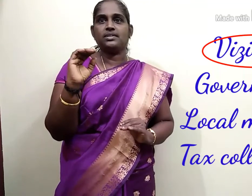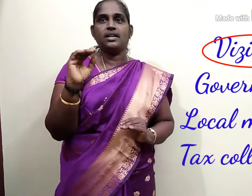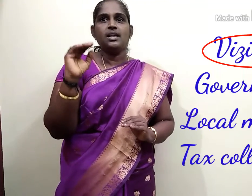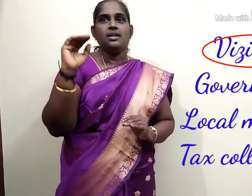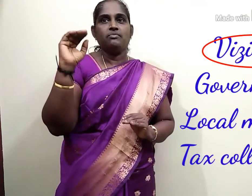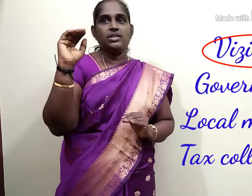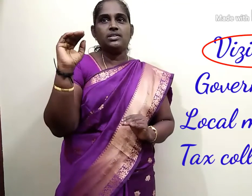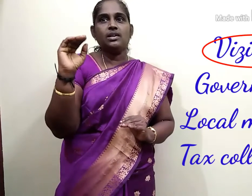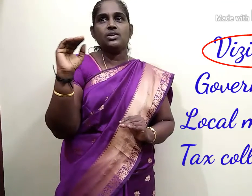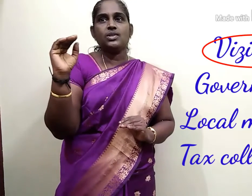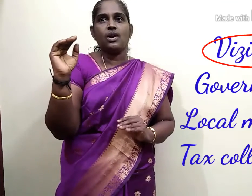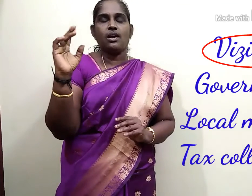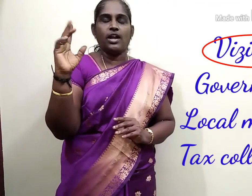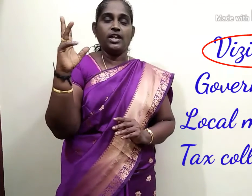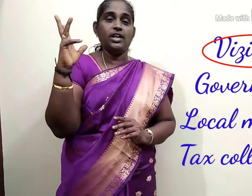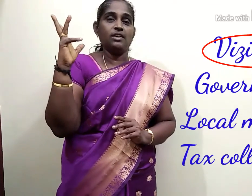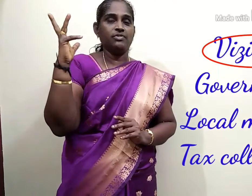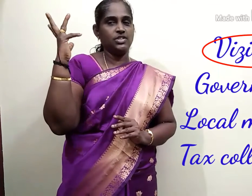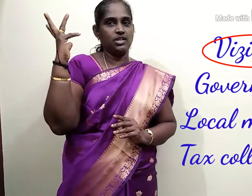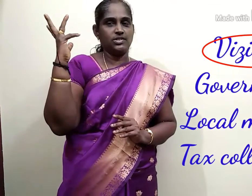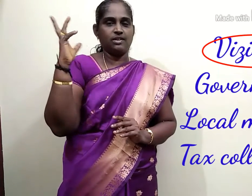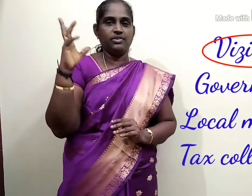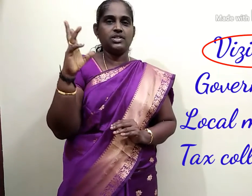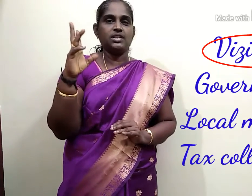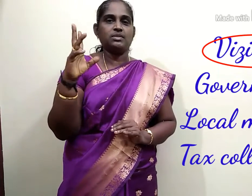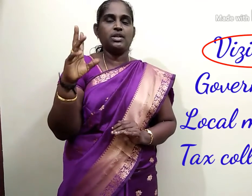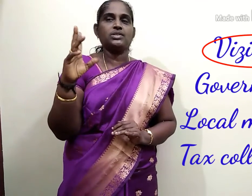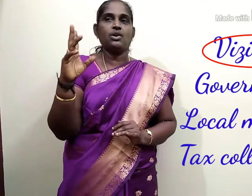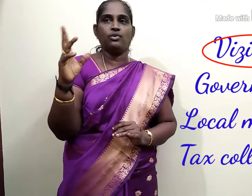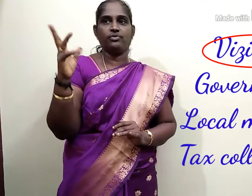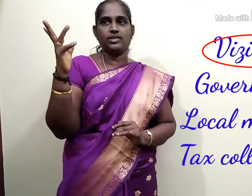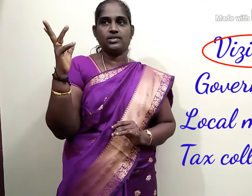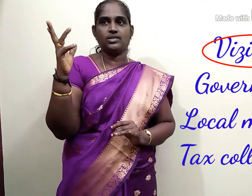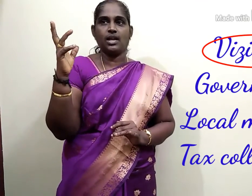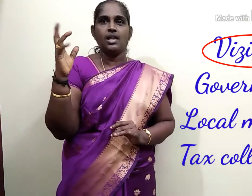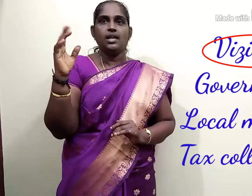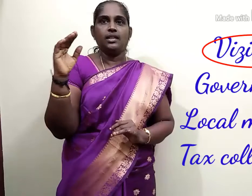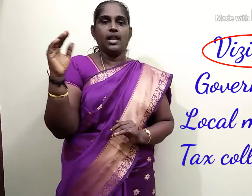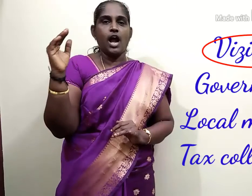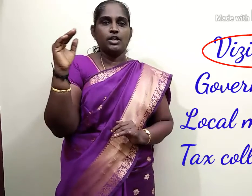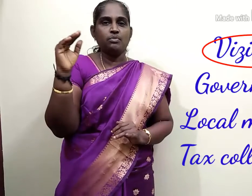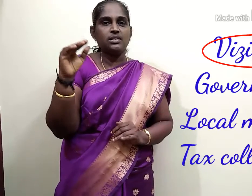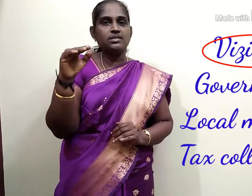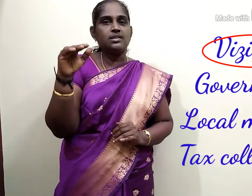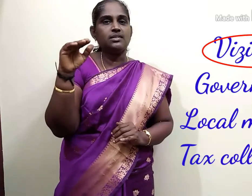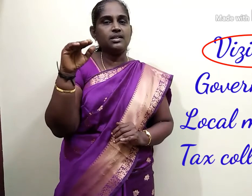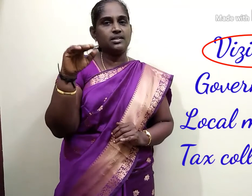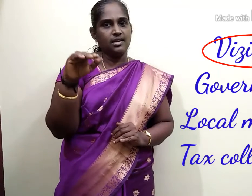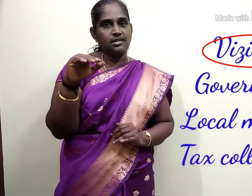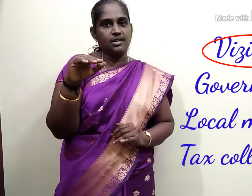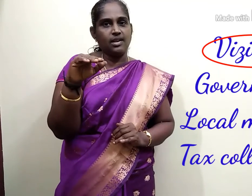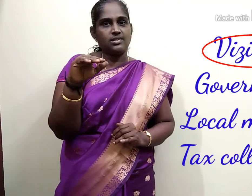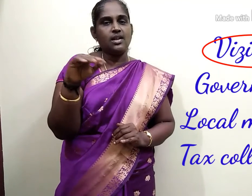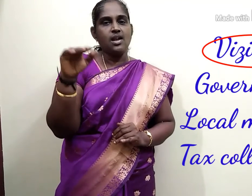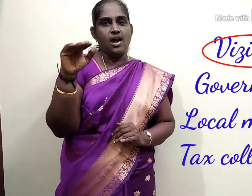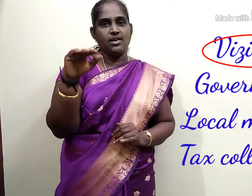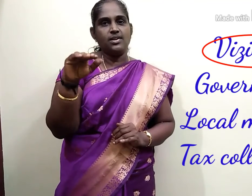children? Viziers are high officials. Officials means officers. They administer the territories under